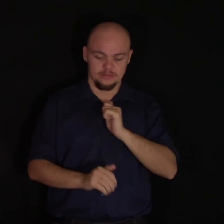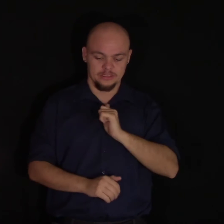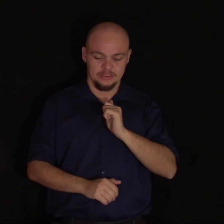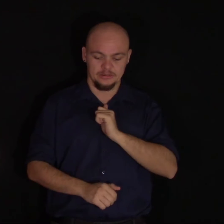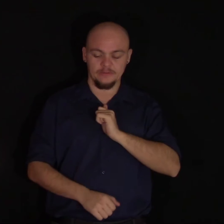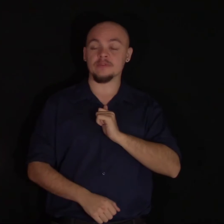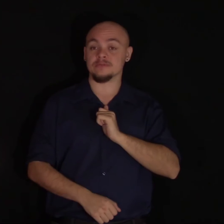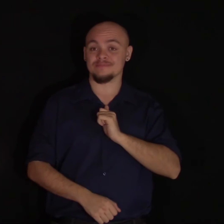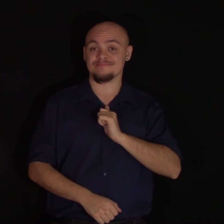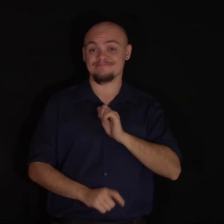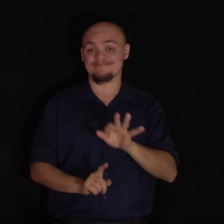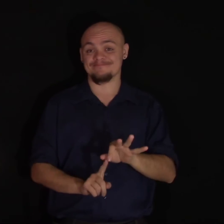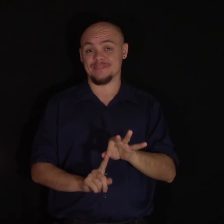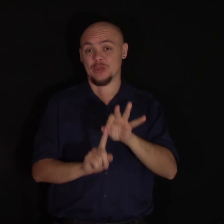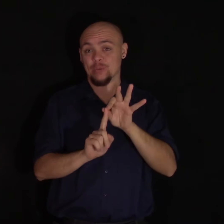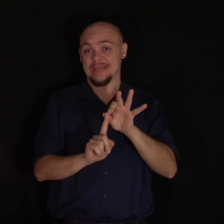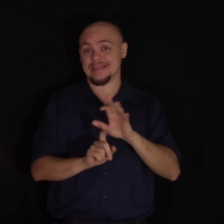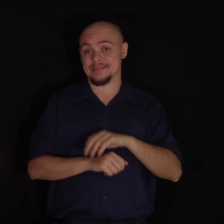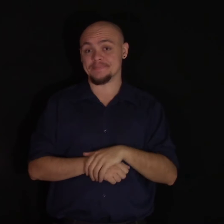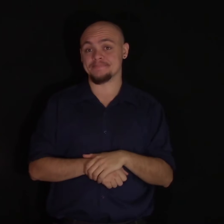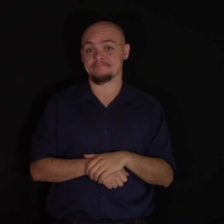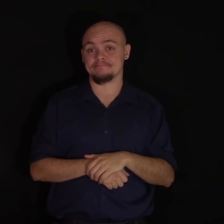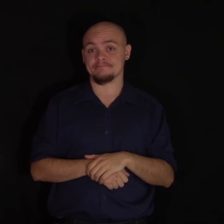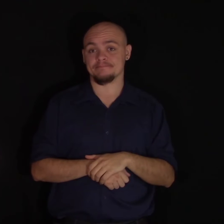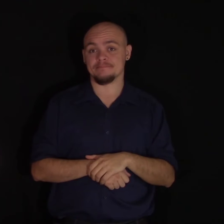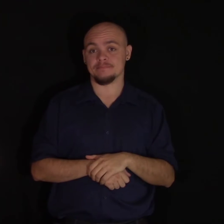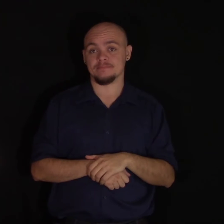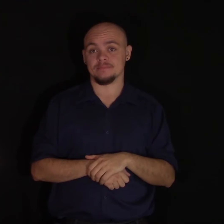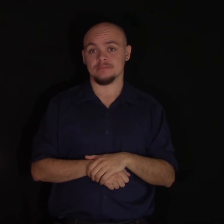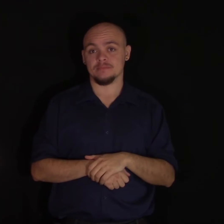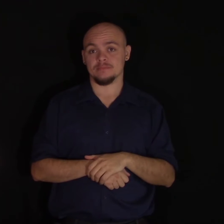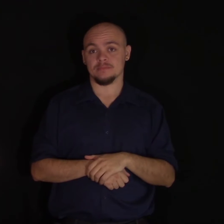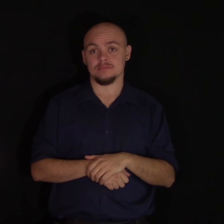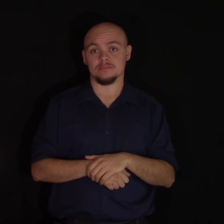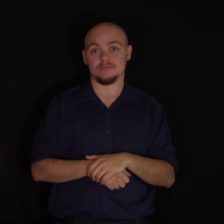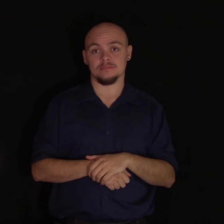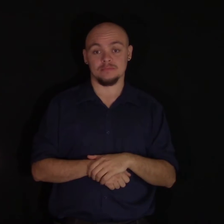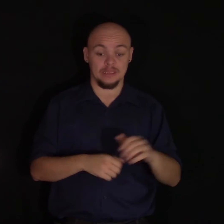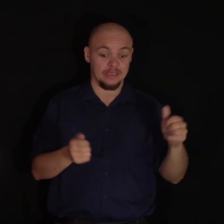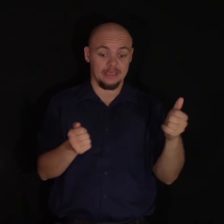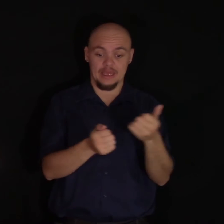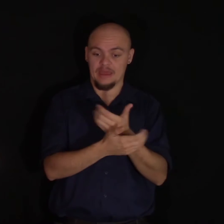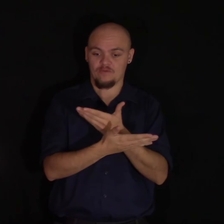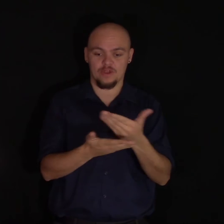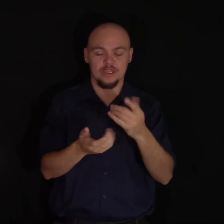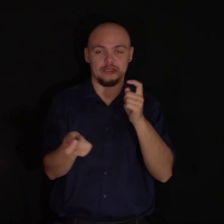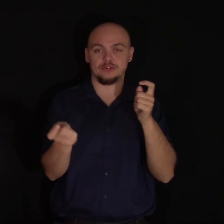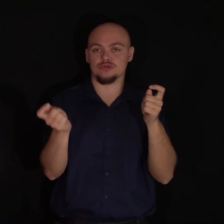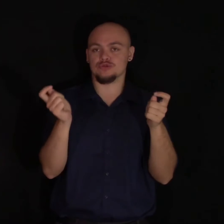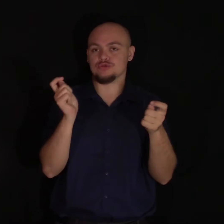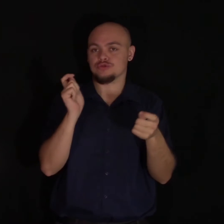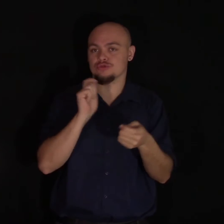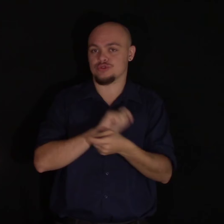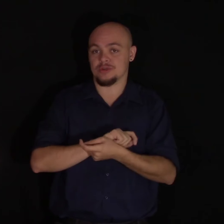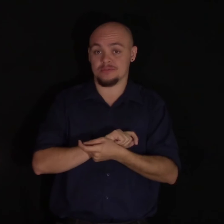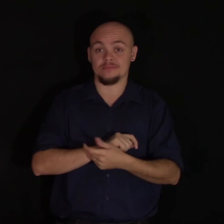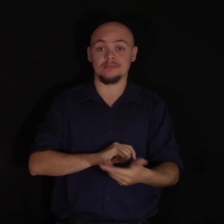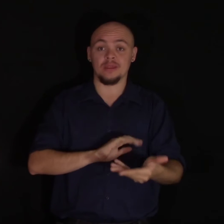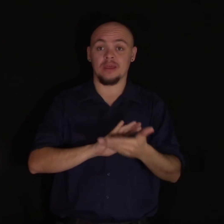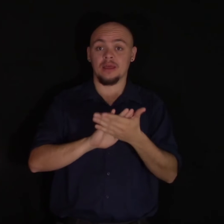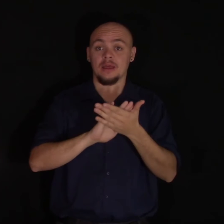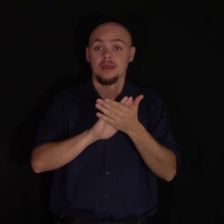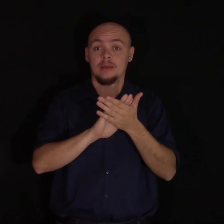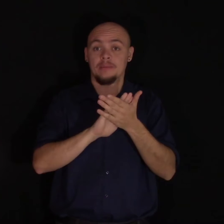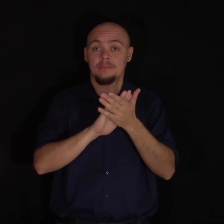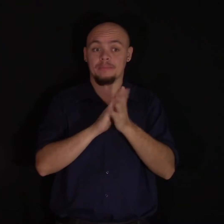was somewhat unique. And that changed everything. I became the